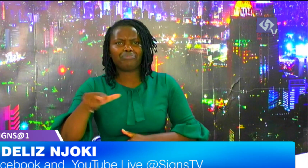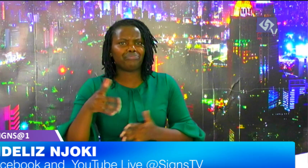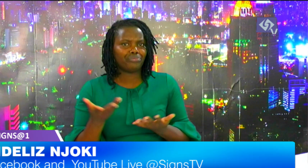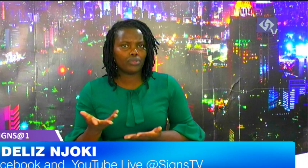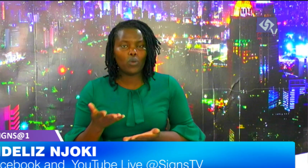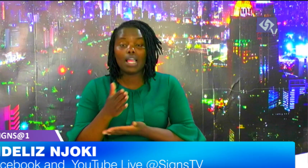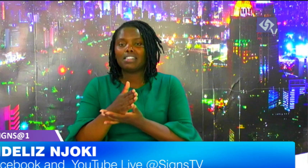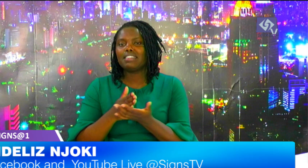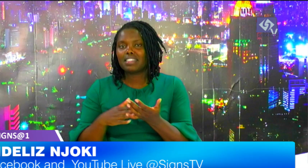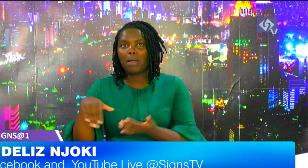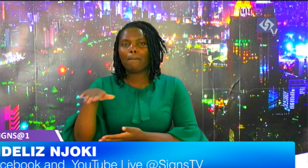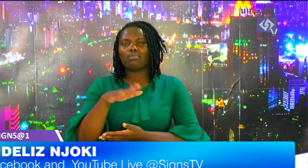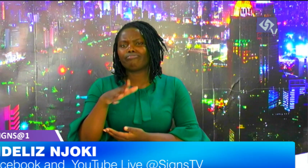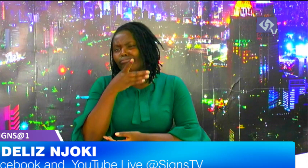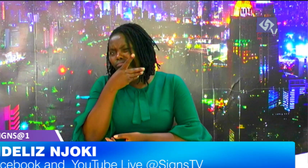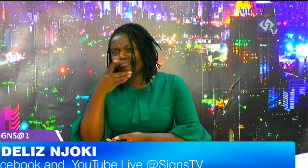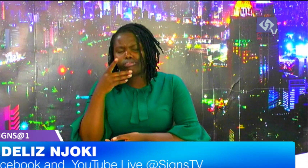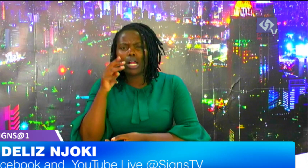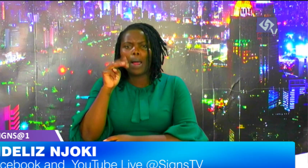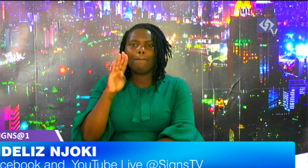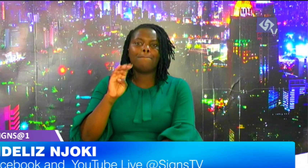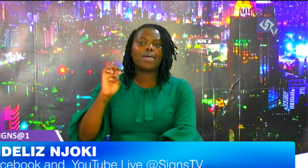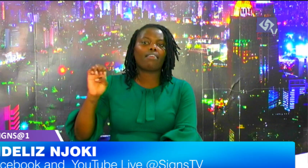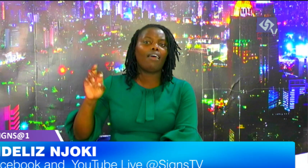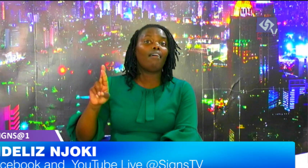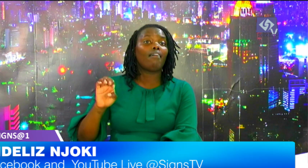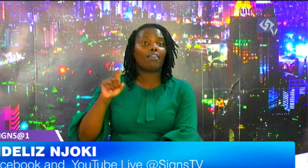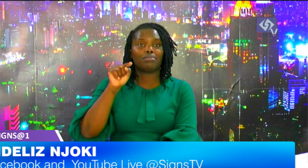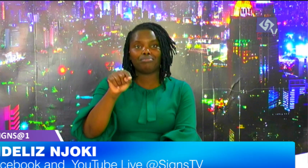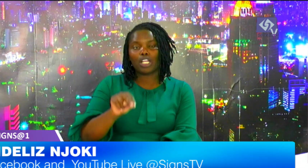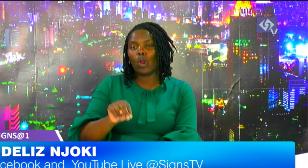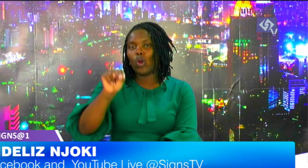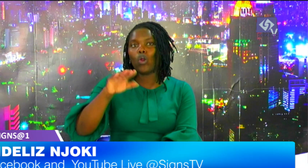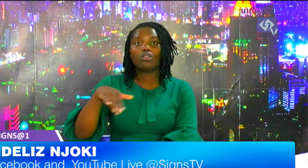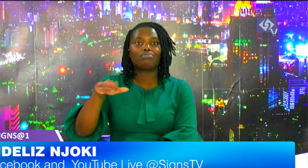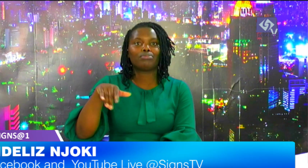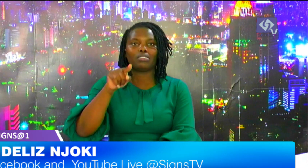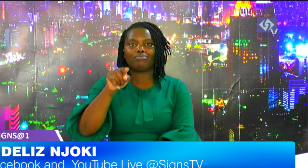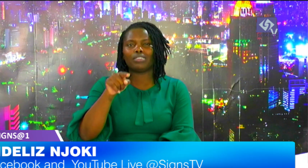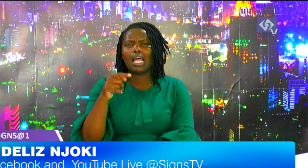The project, located in the semi-arid Mbeere North constituency,